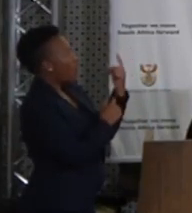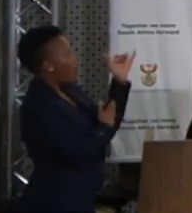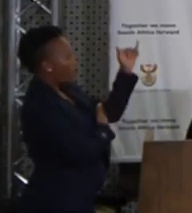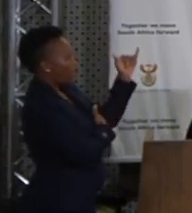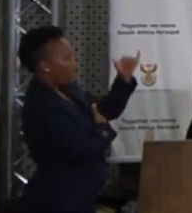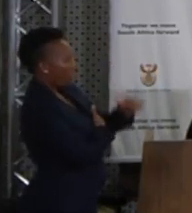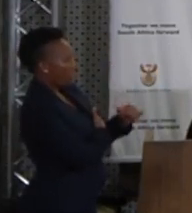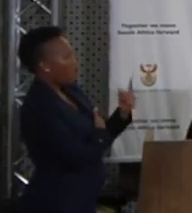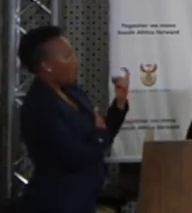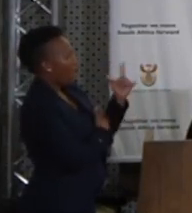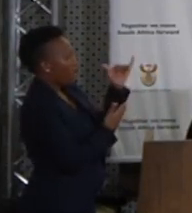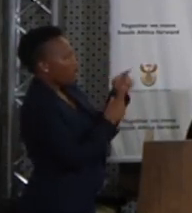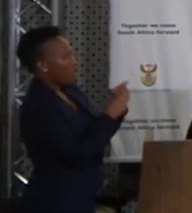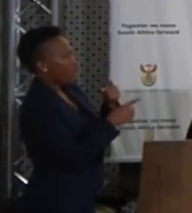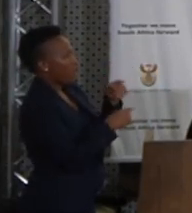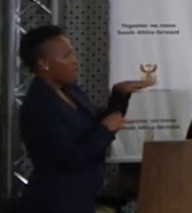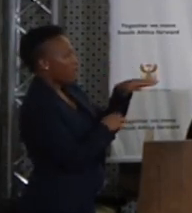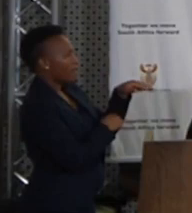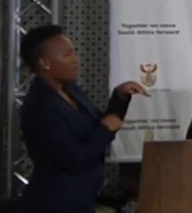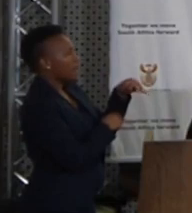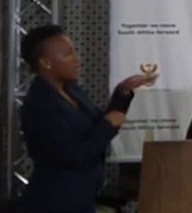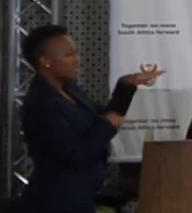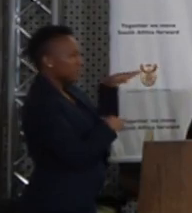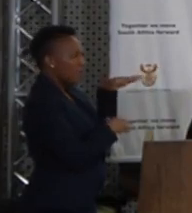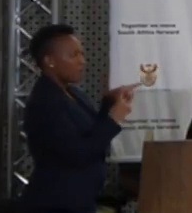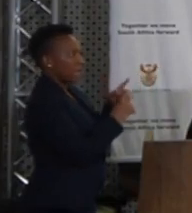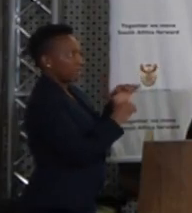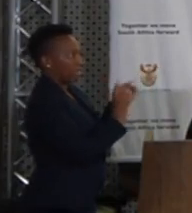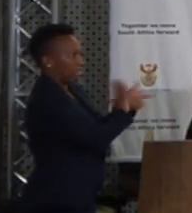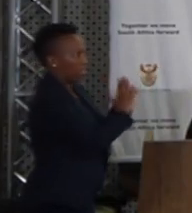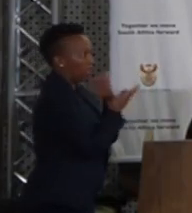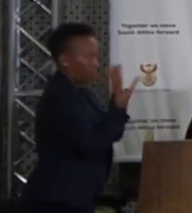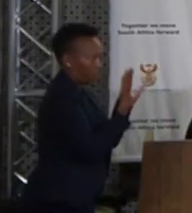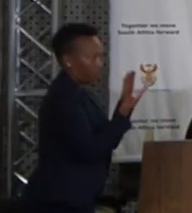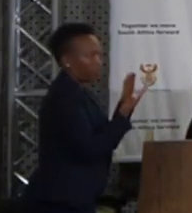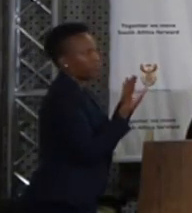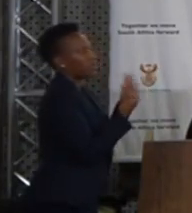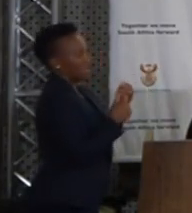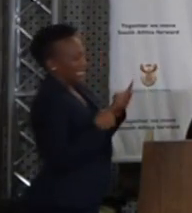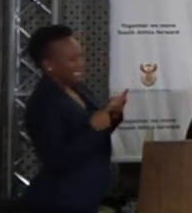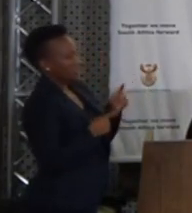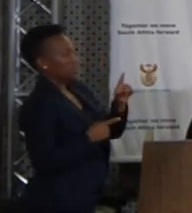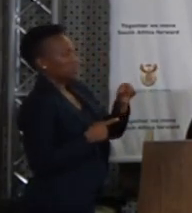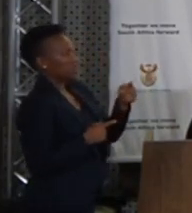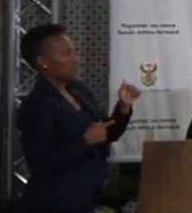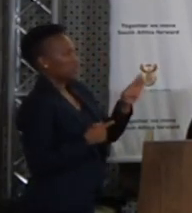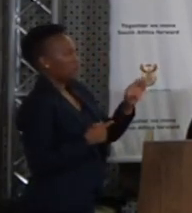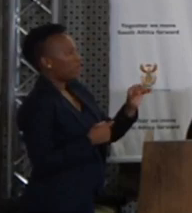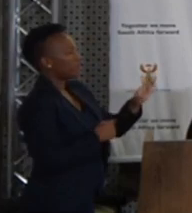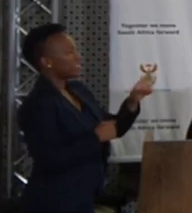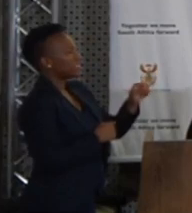Tambo International Airport from Zimbabwe without authorization? Then there's a question from Tabo from ETV